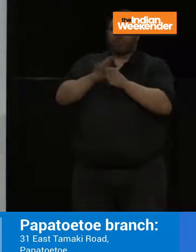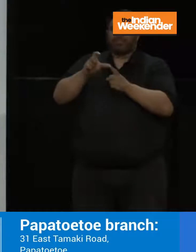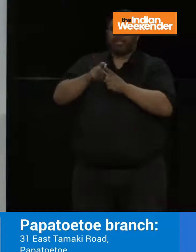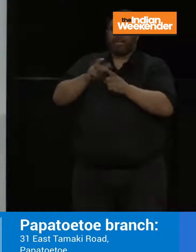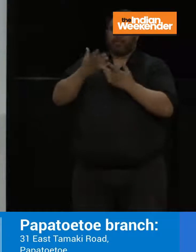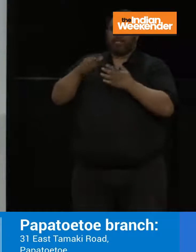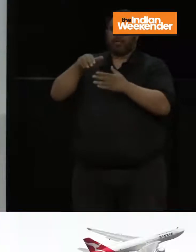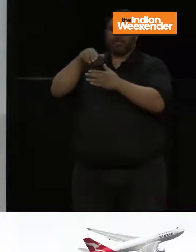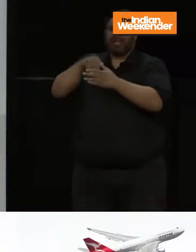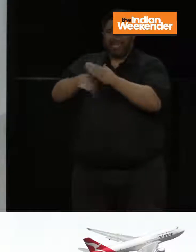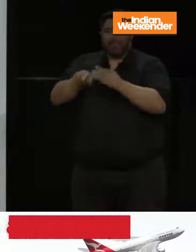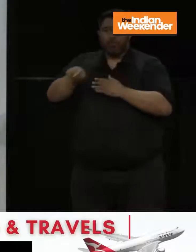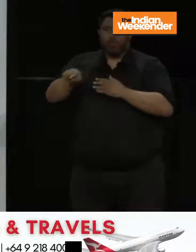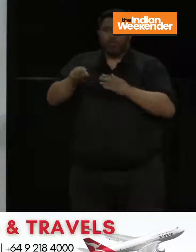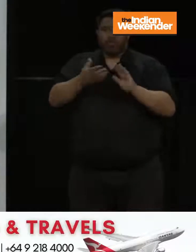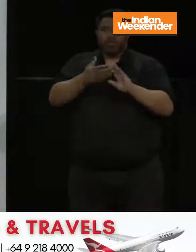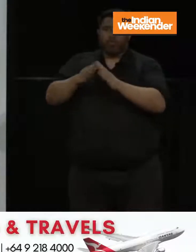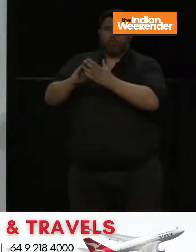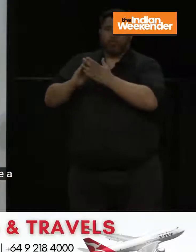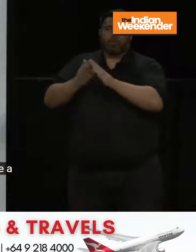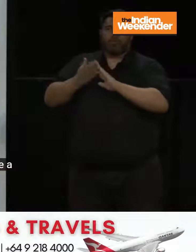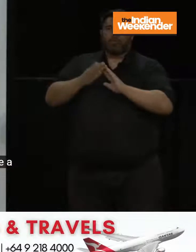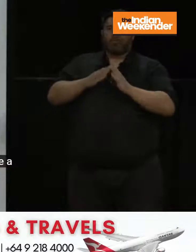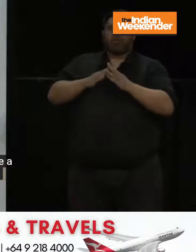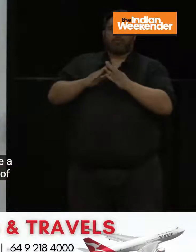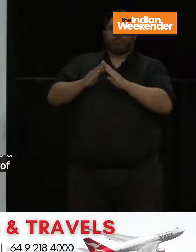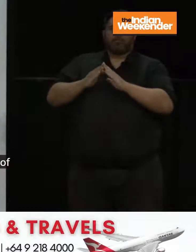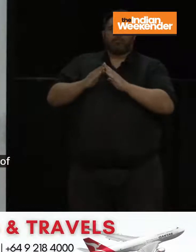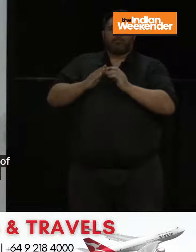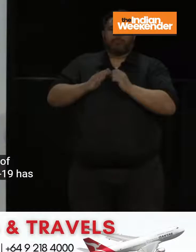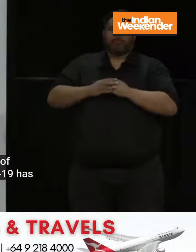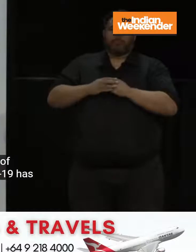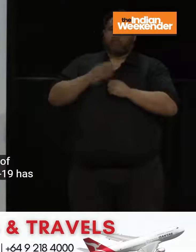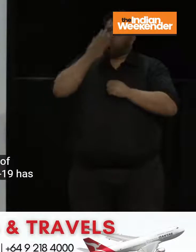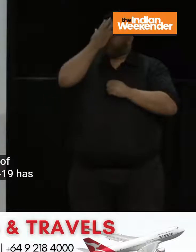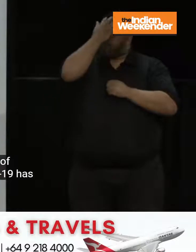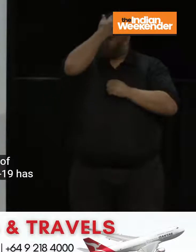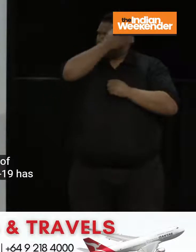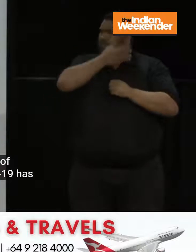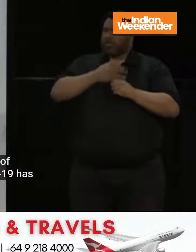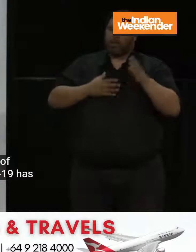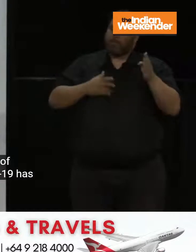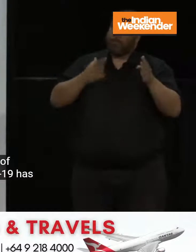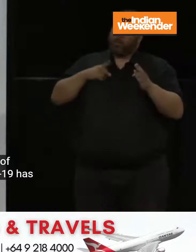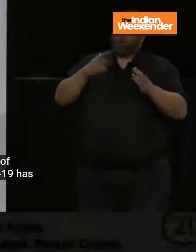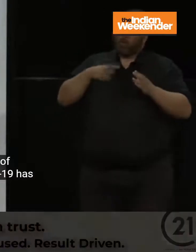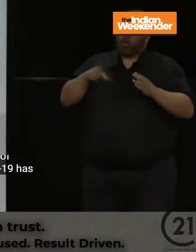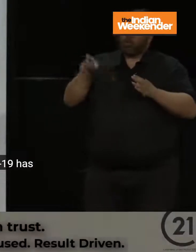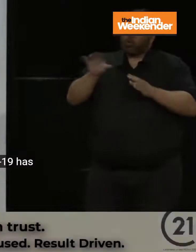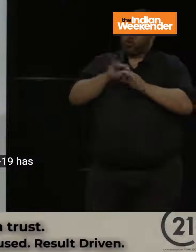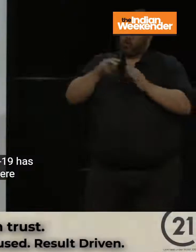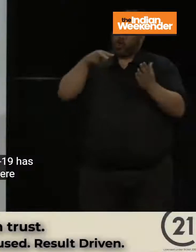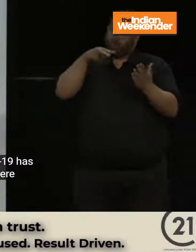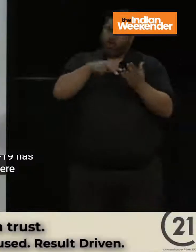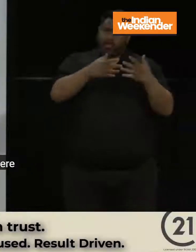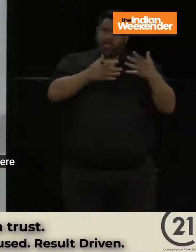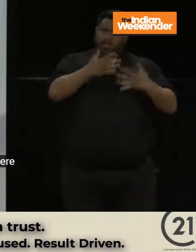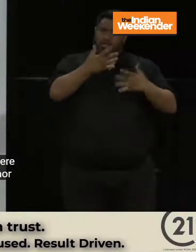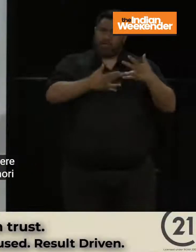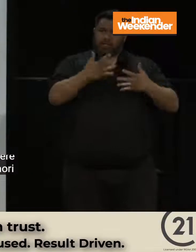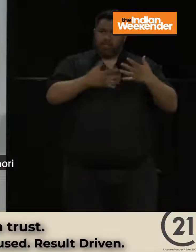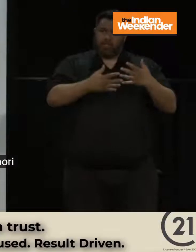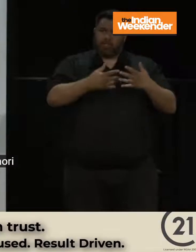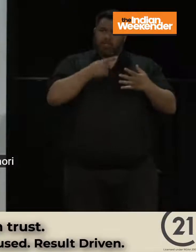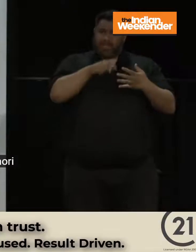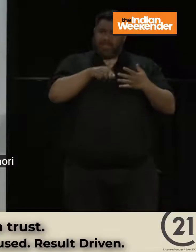into, where there are a greater number of Māori people. And looking at the modelling, if it's there and